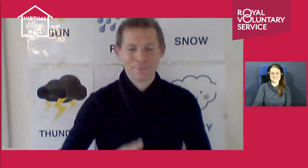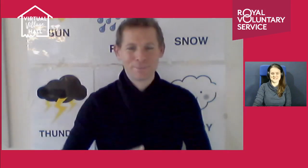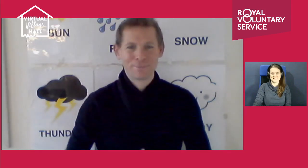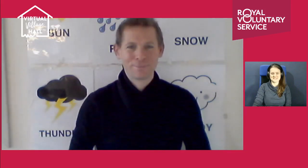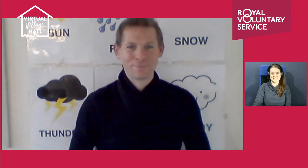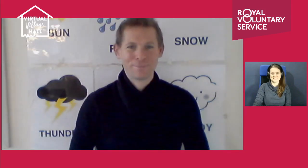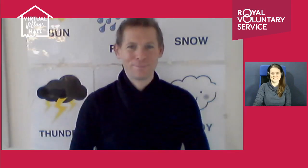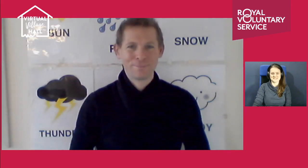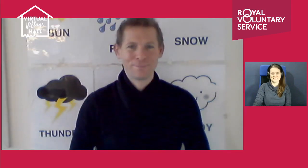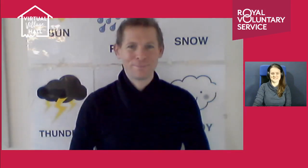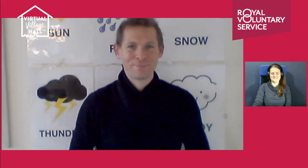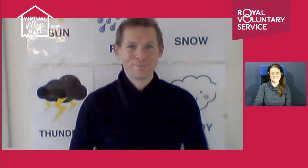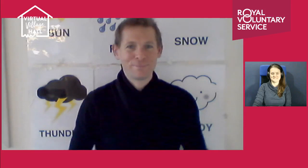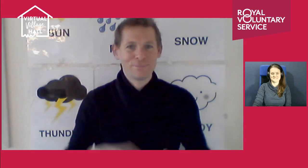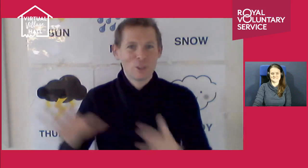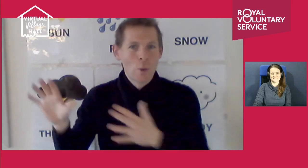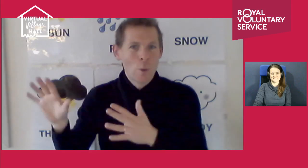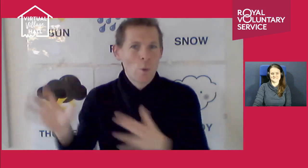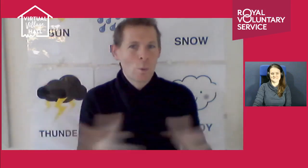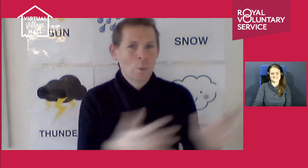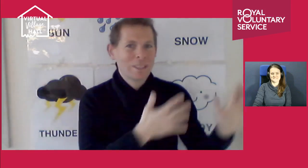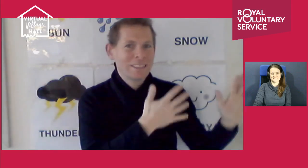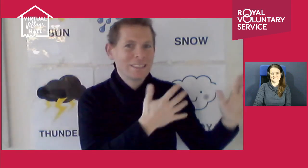Number 6.